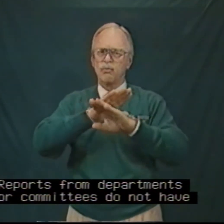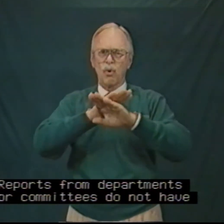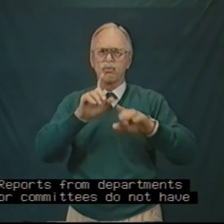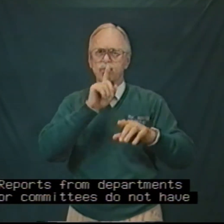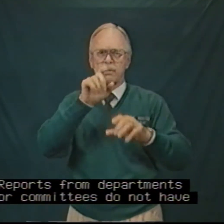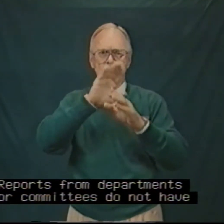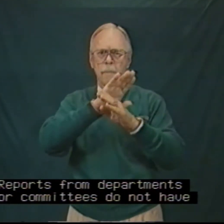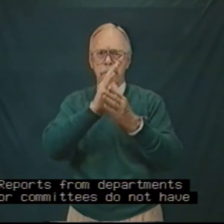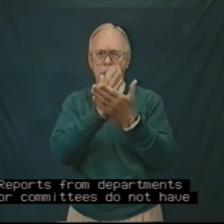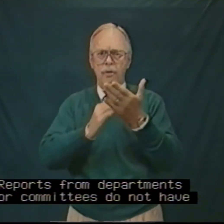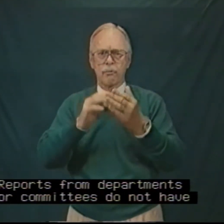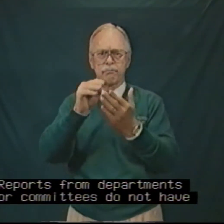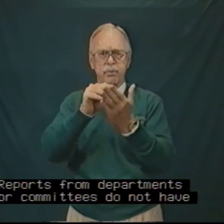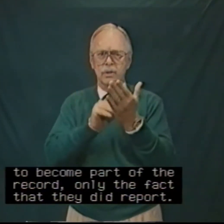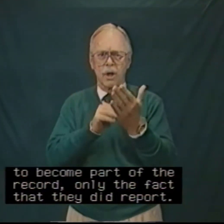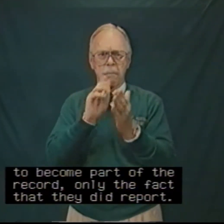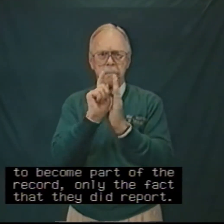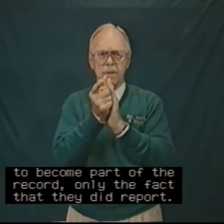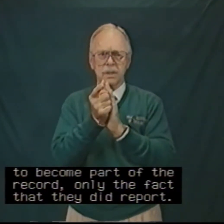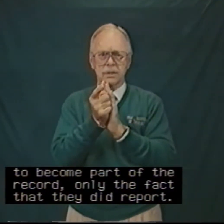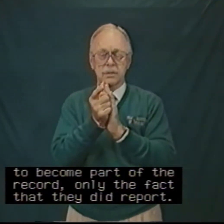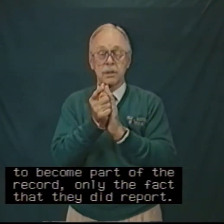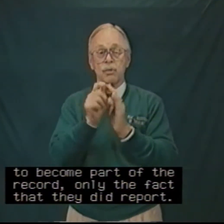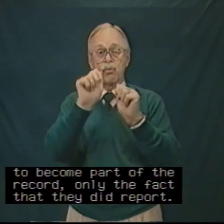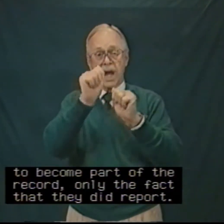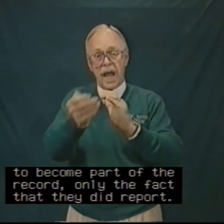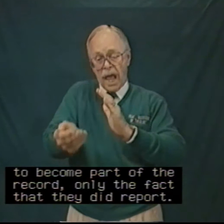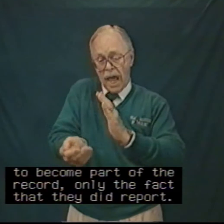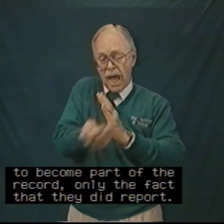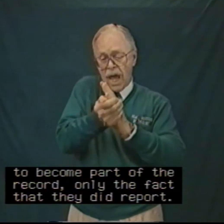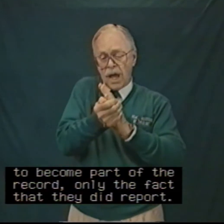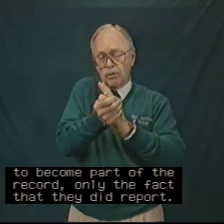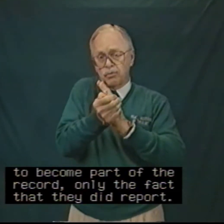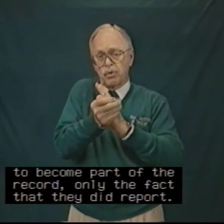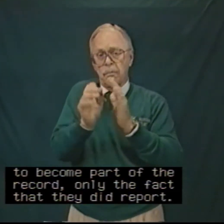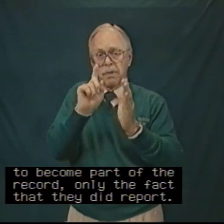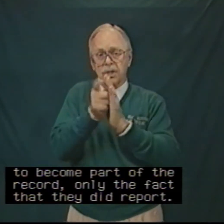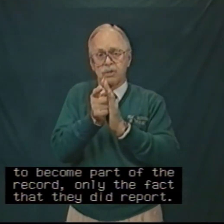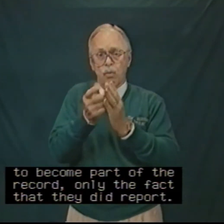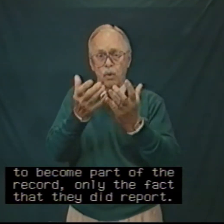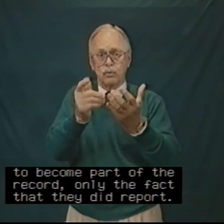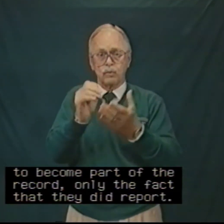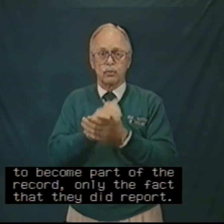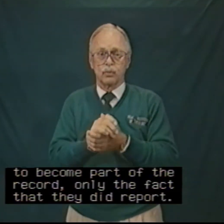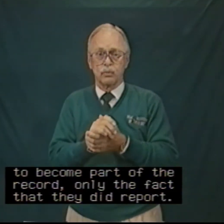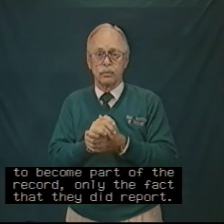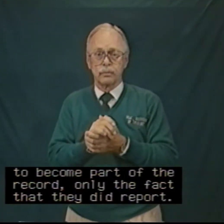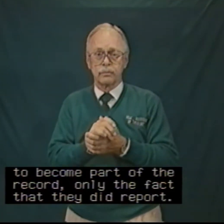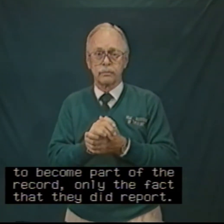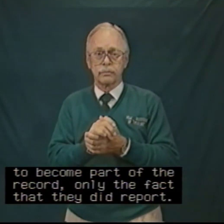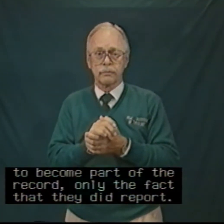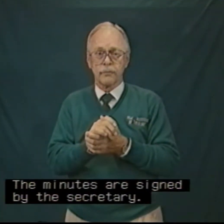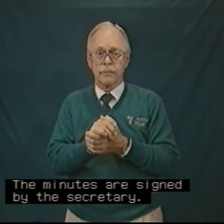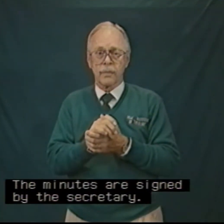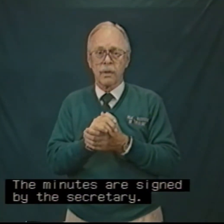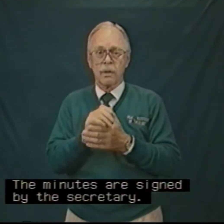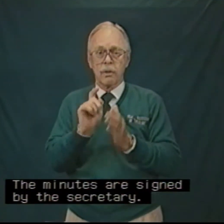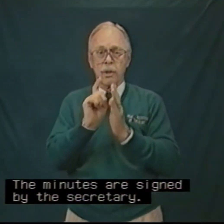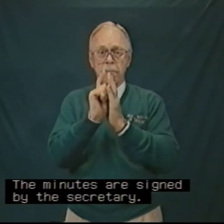report. The minutes are signed by the Secretary. If meetings are more than two months